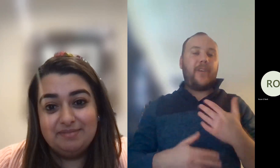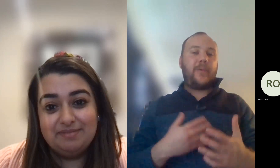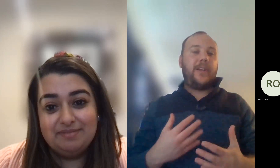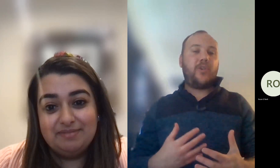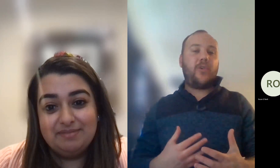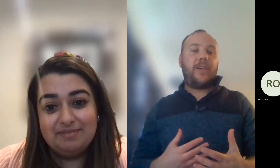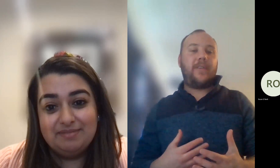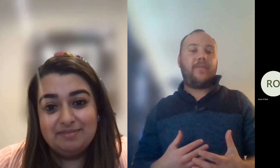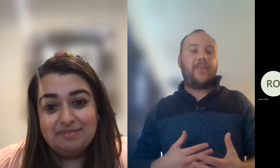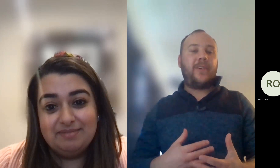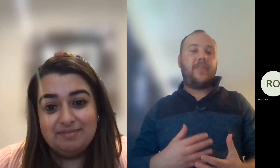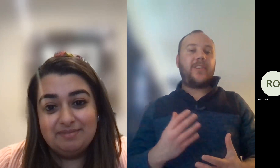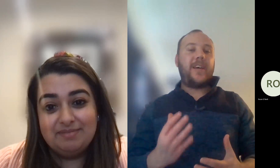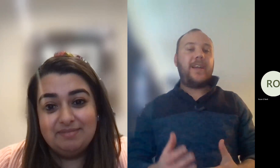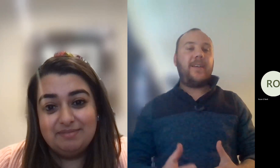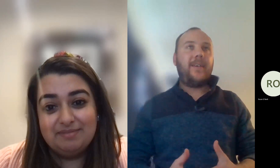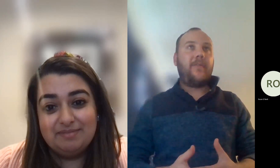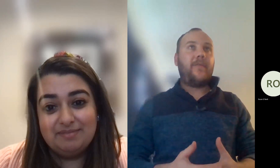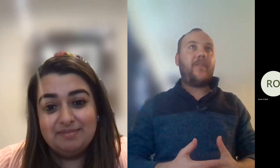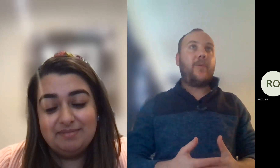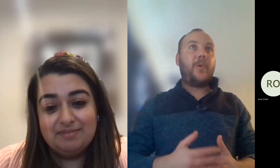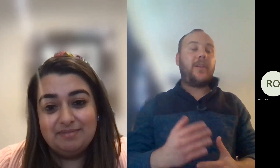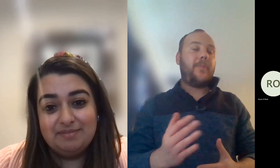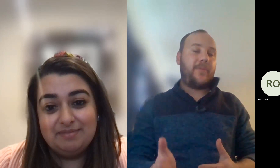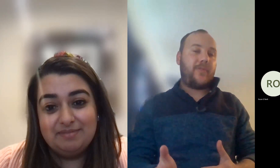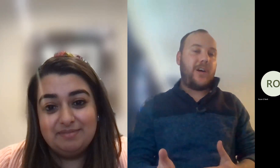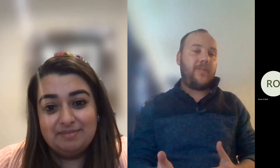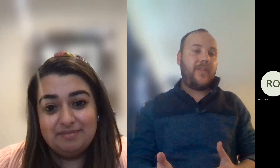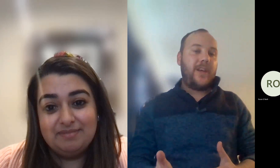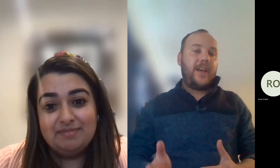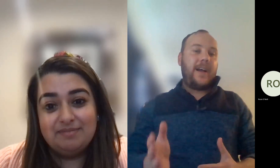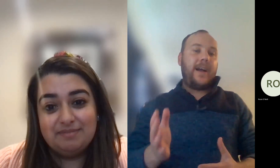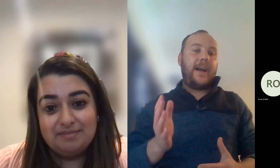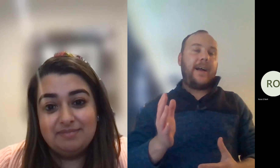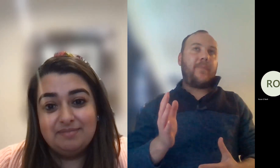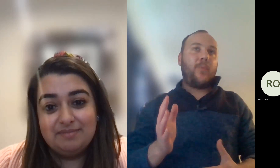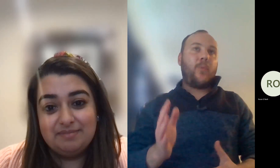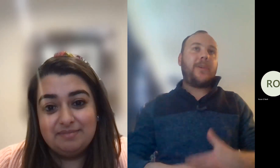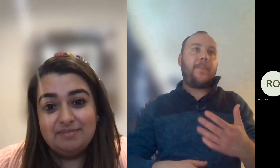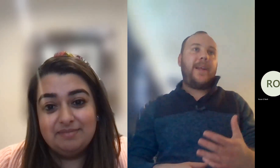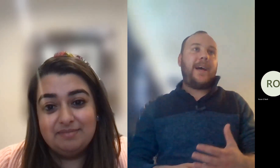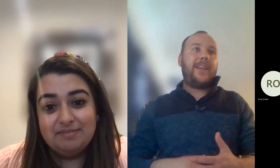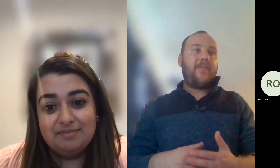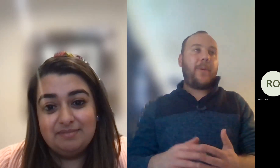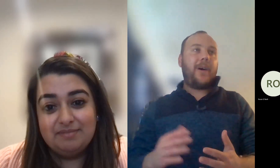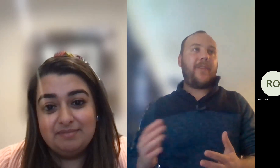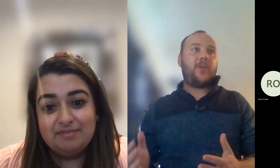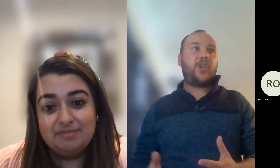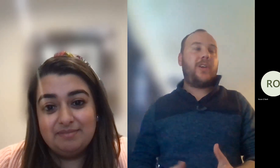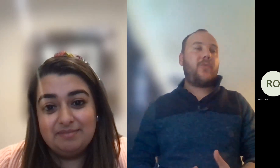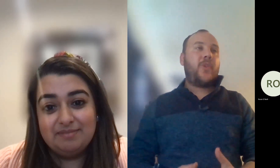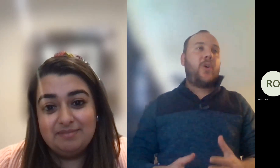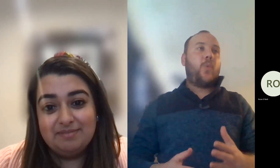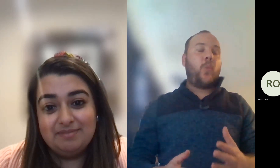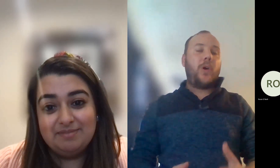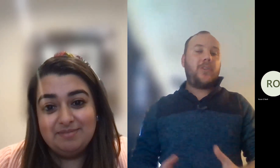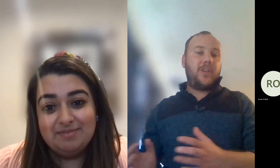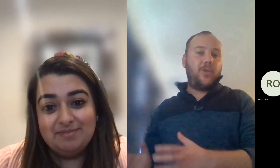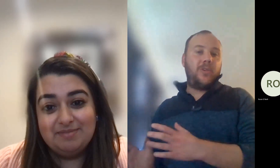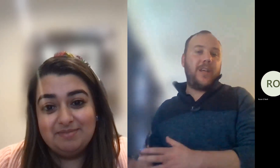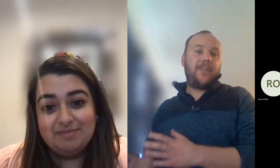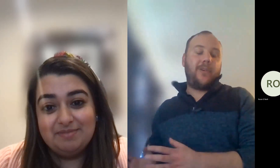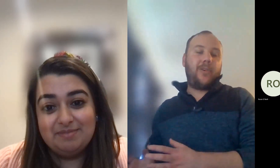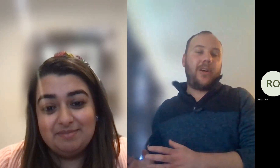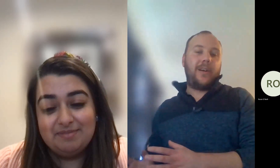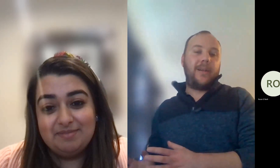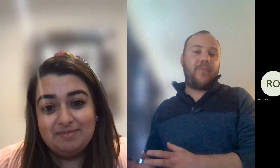do happen frequently during the day of one of the members of staff, what would that be? And the other part of that question is, what do